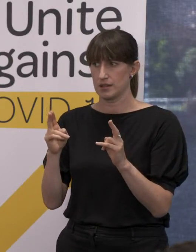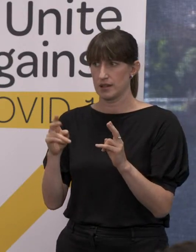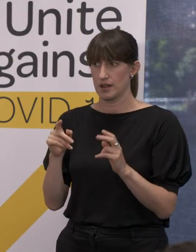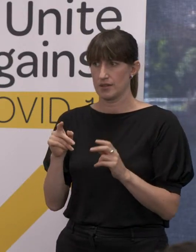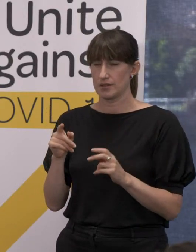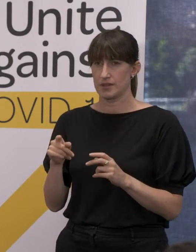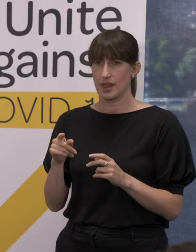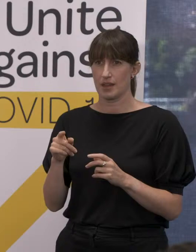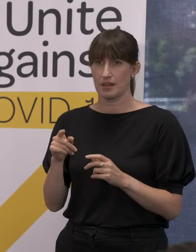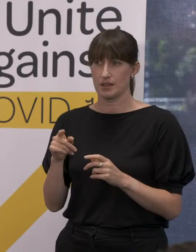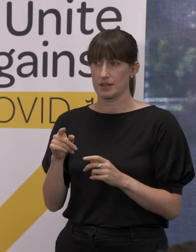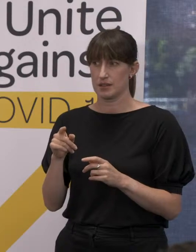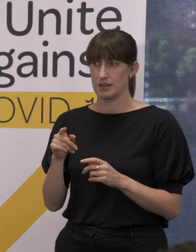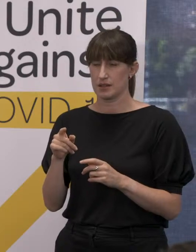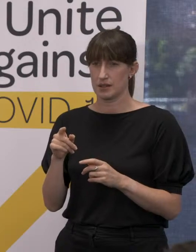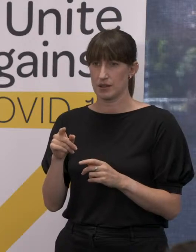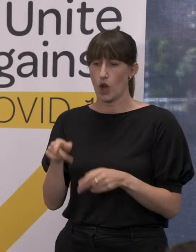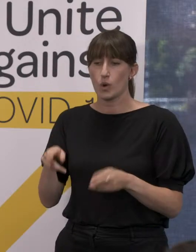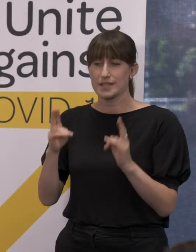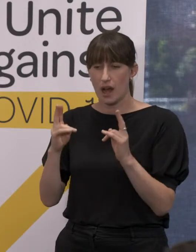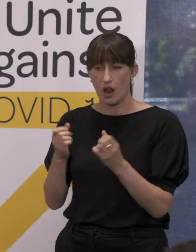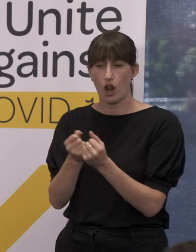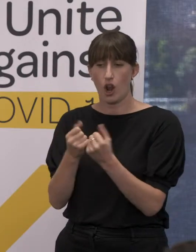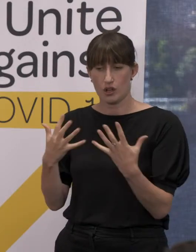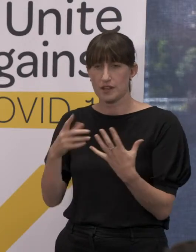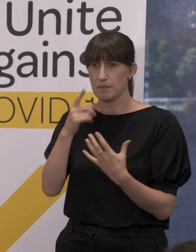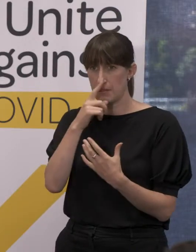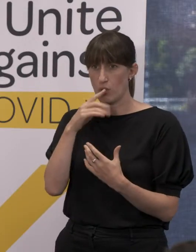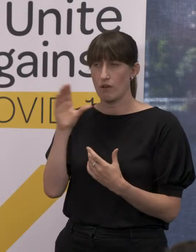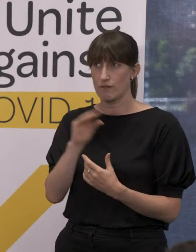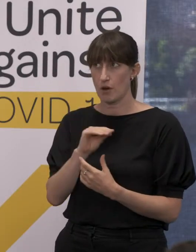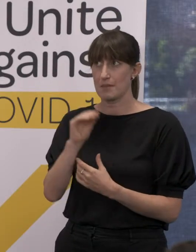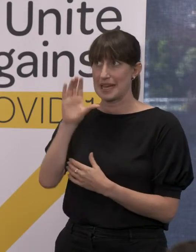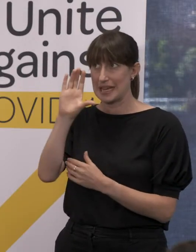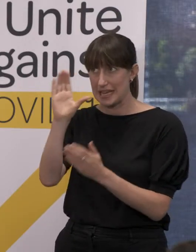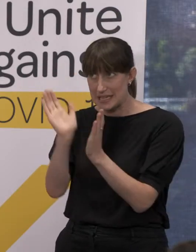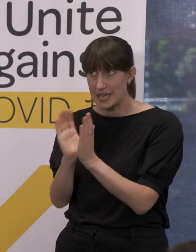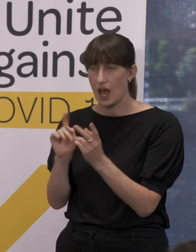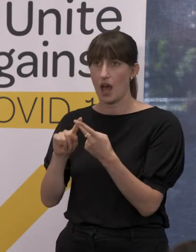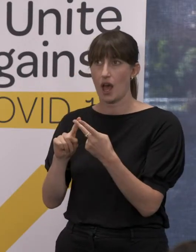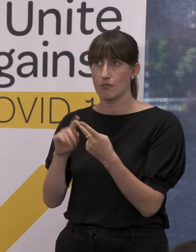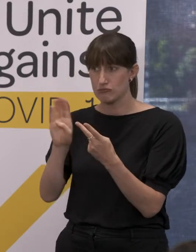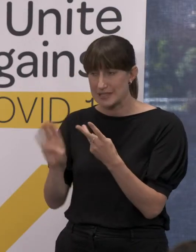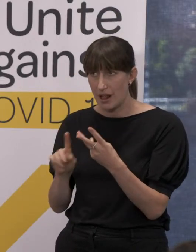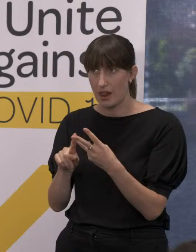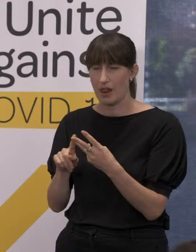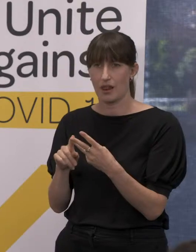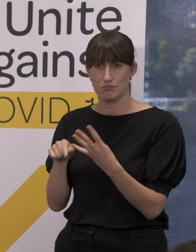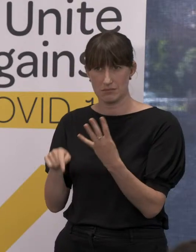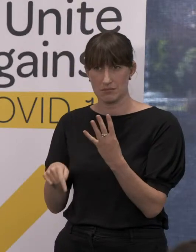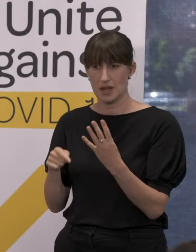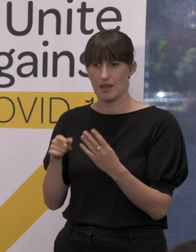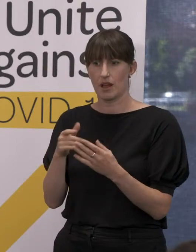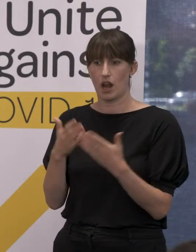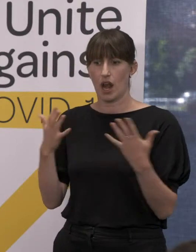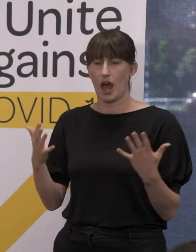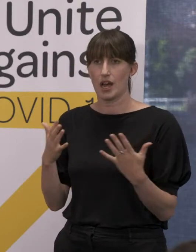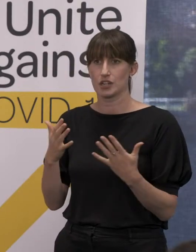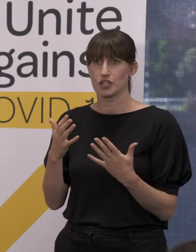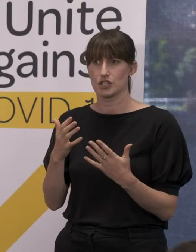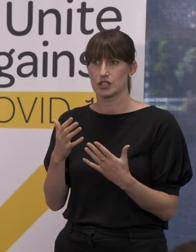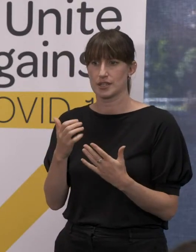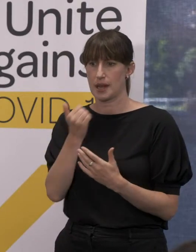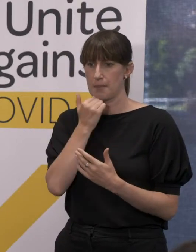of people from Brazil, from India who are testing positive on day 0? So the Grand Millennium is one of our larger, if not